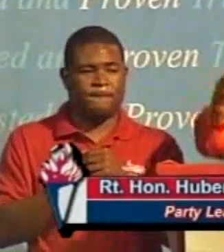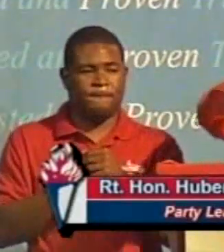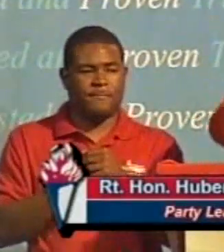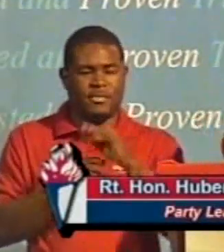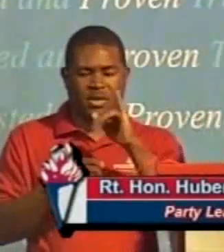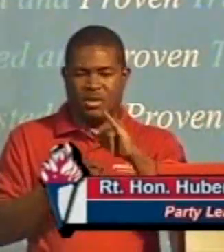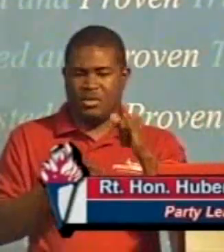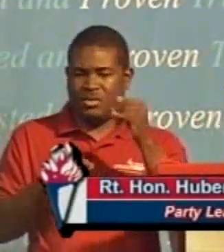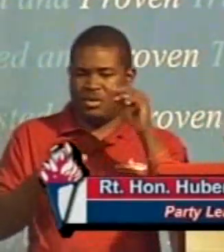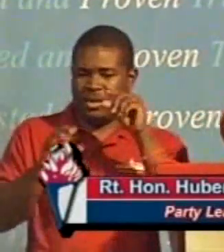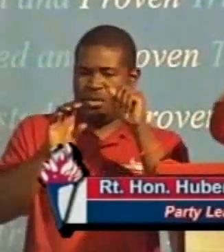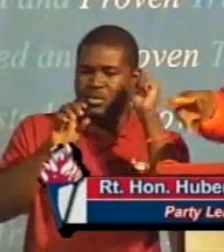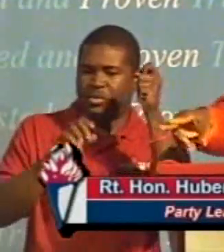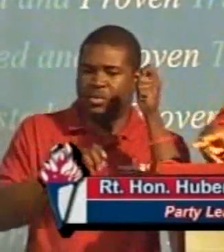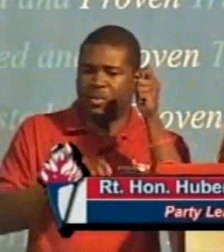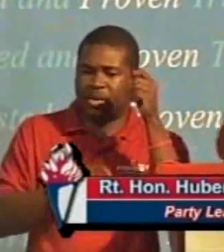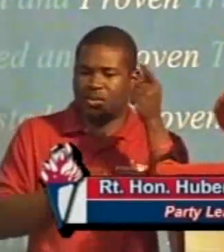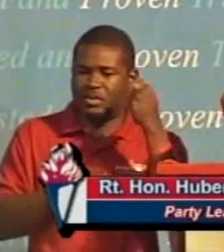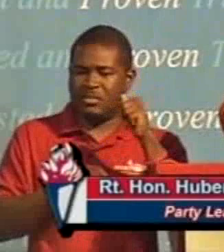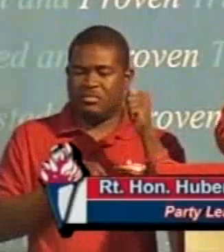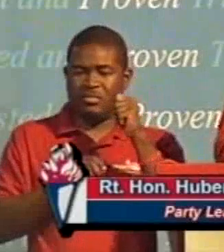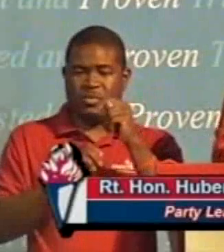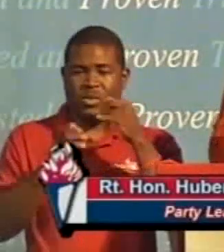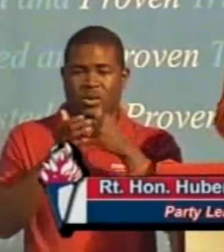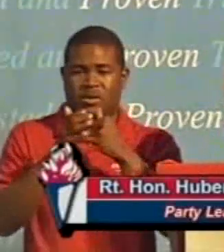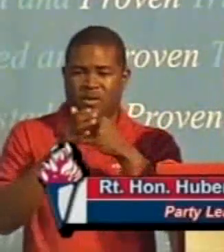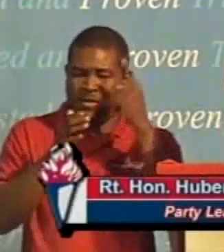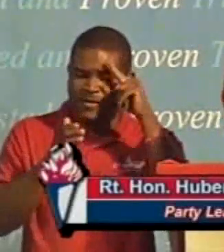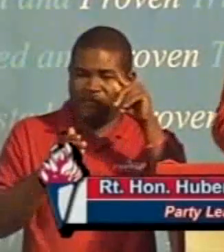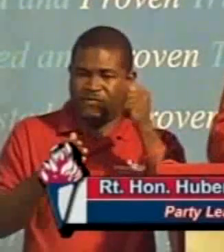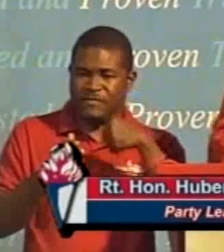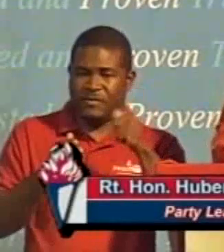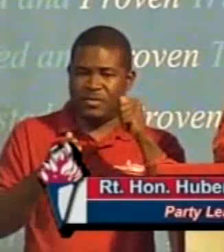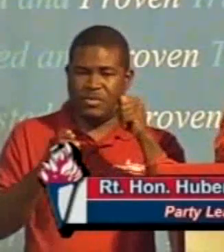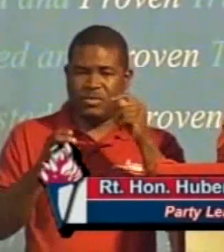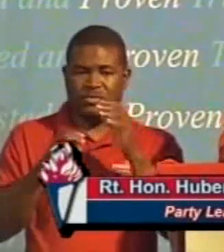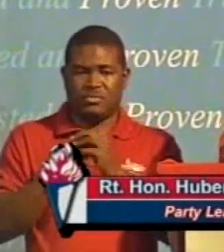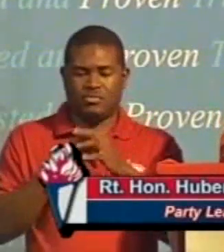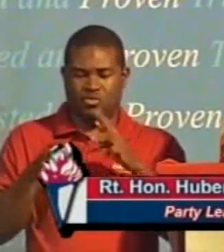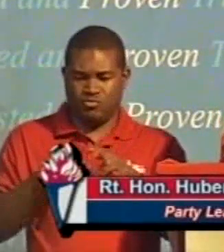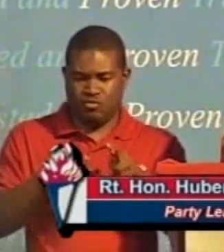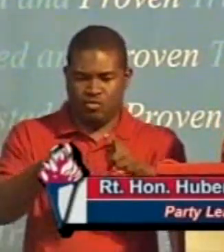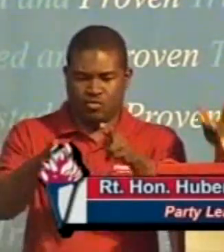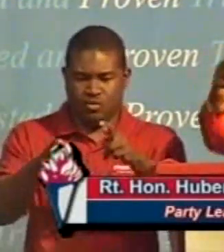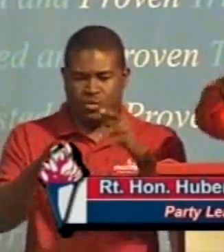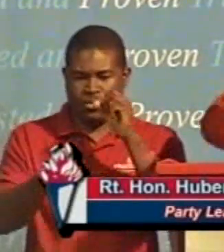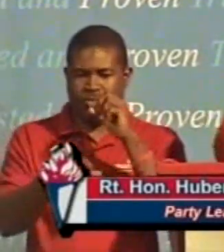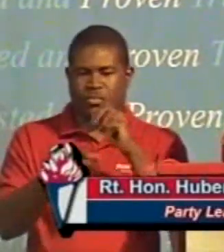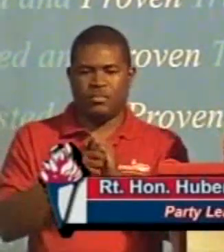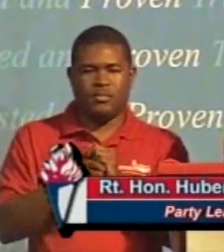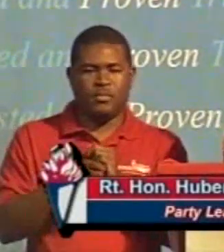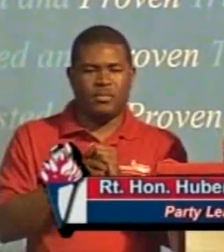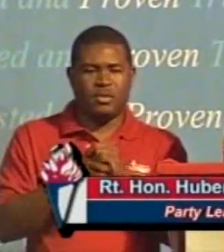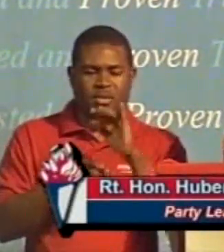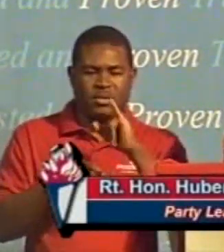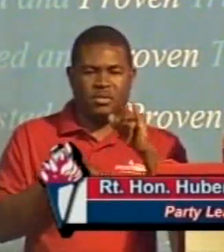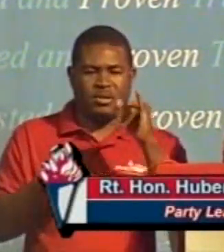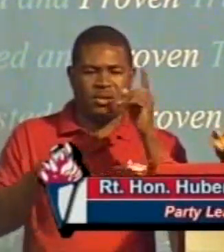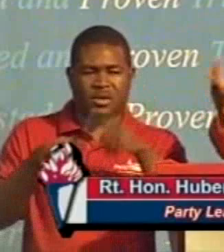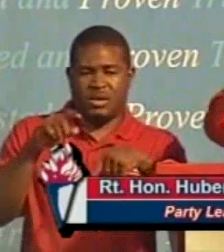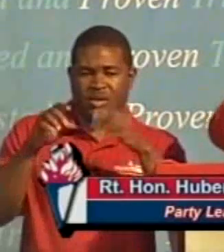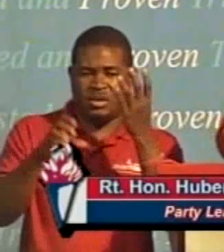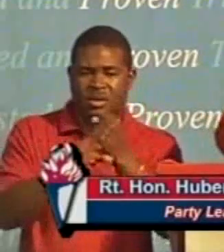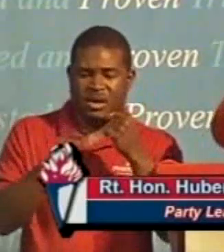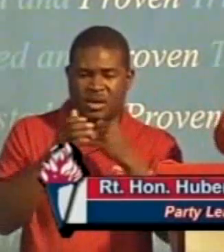They won the bid. Bahama Hot Mix won the bid for the Howell Road. They couldn't get it. The